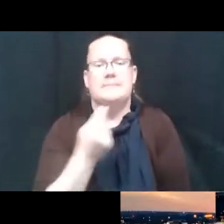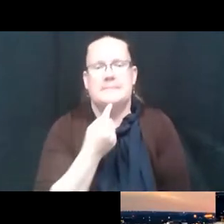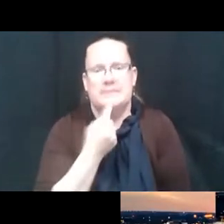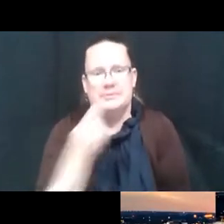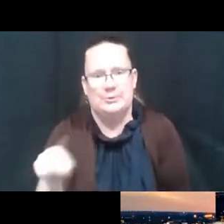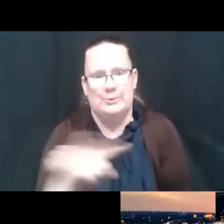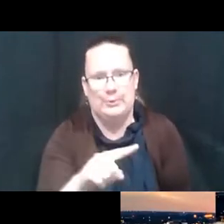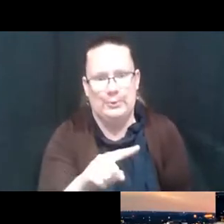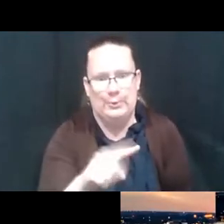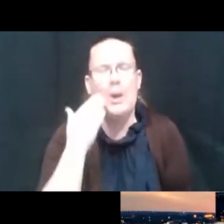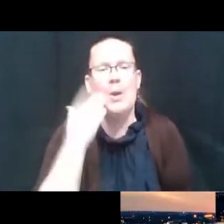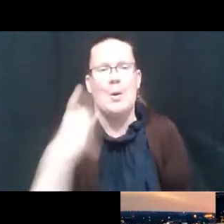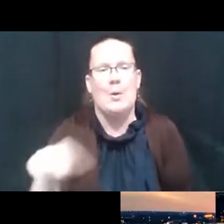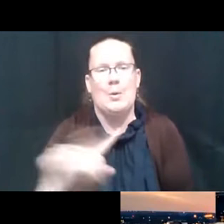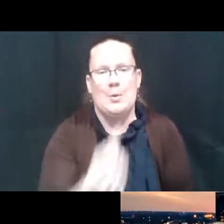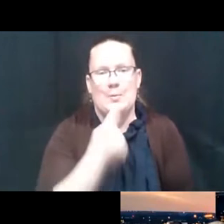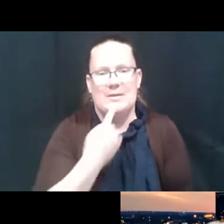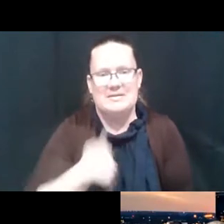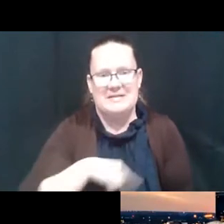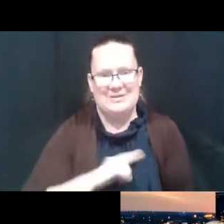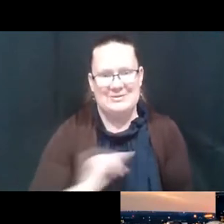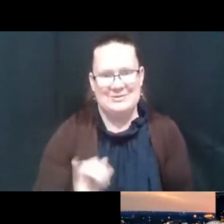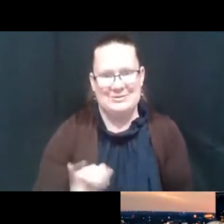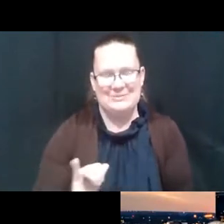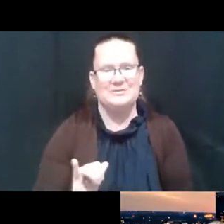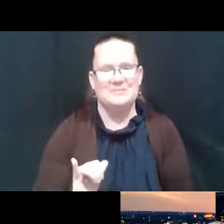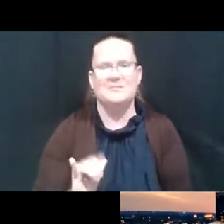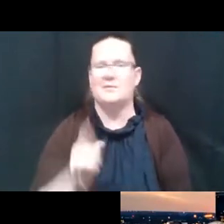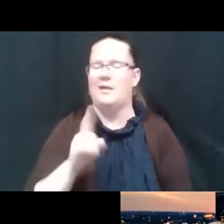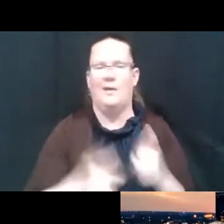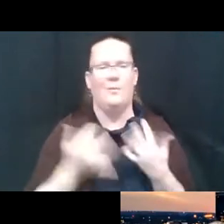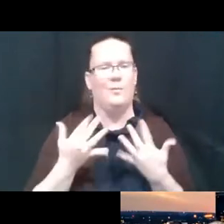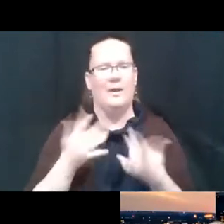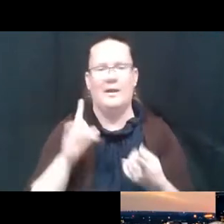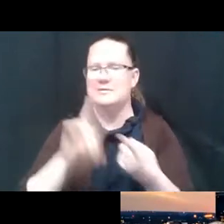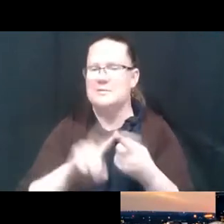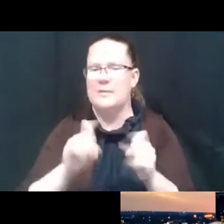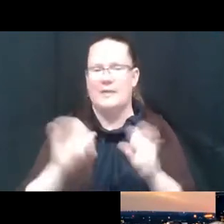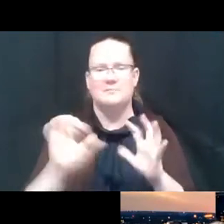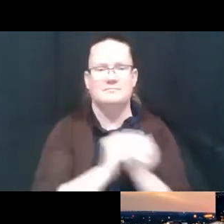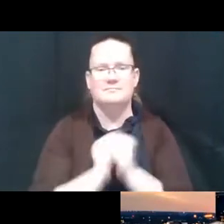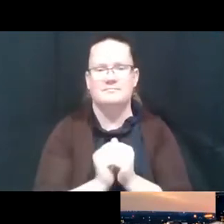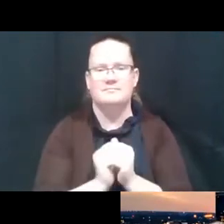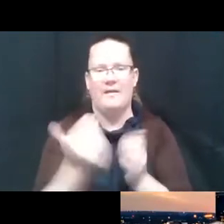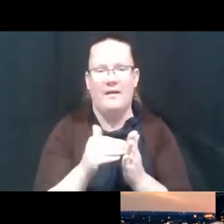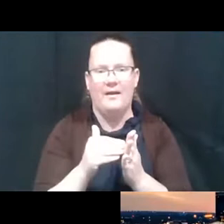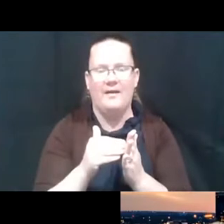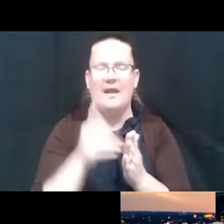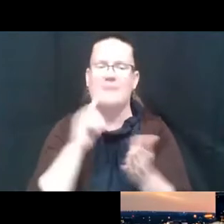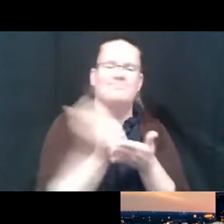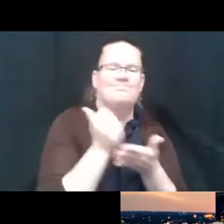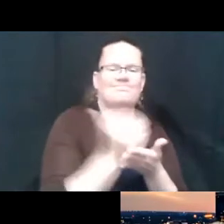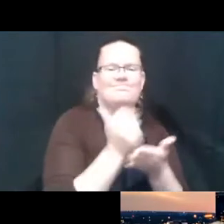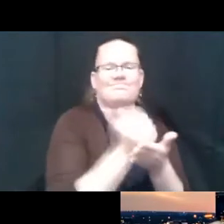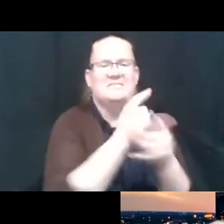as you miss us. I know that is true, and can't wait until we can all be together again and patronizing the wonderful organizations